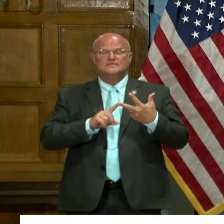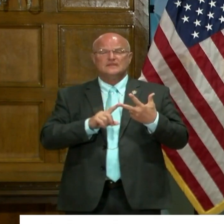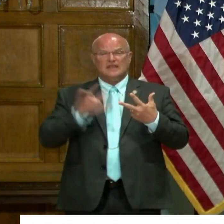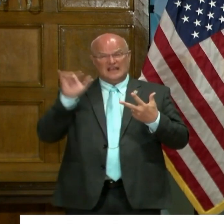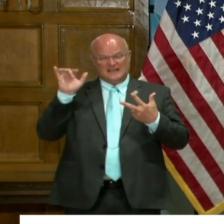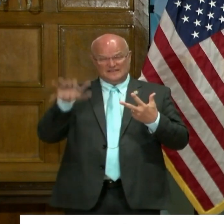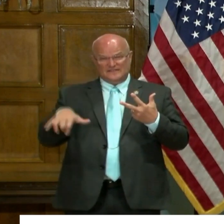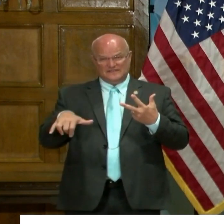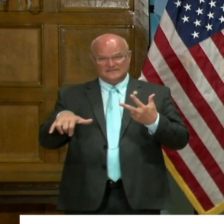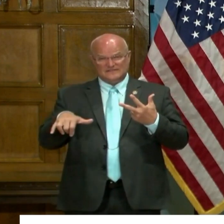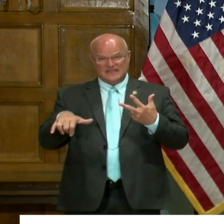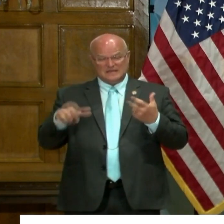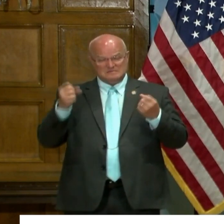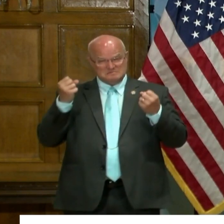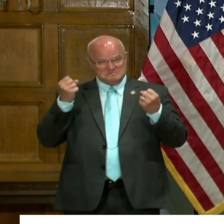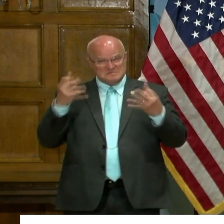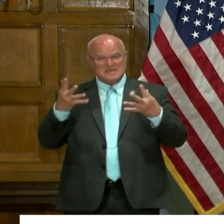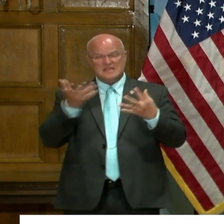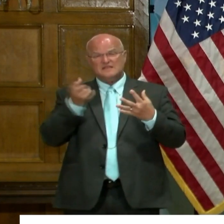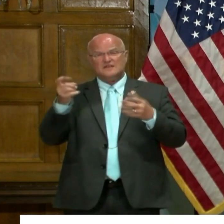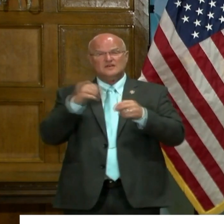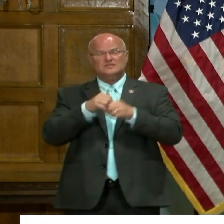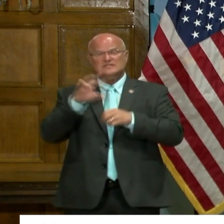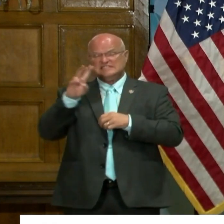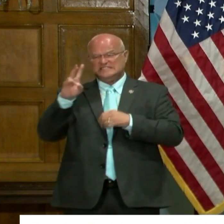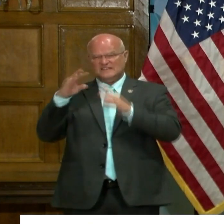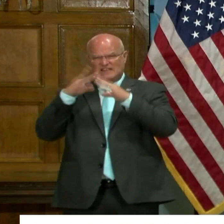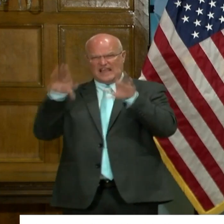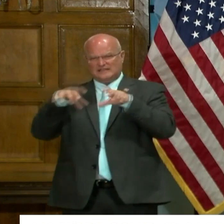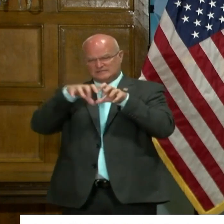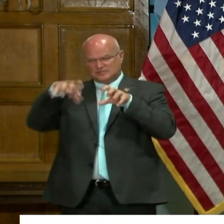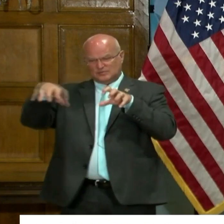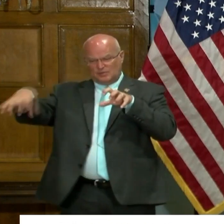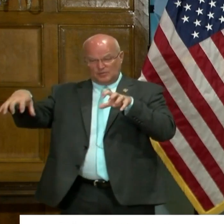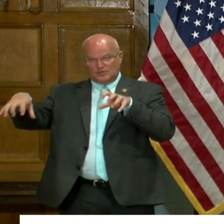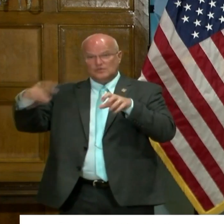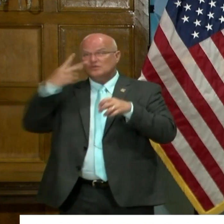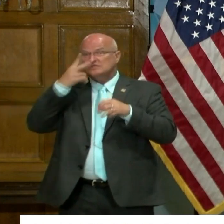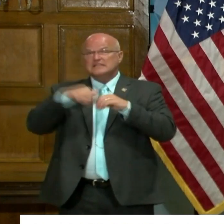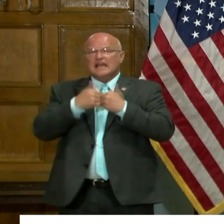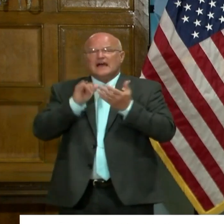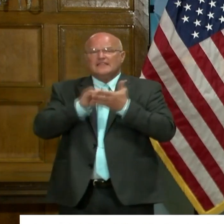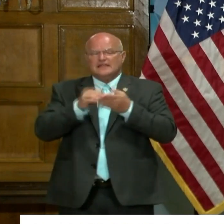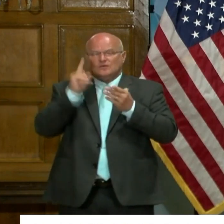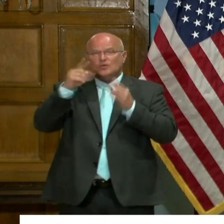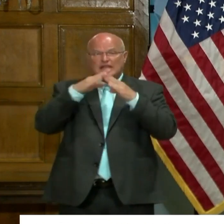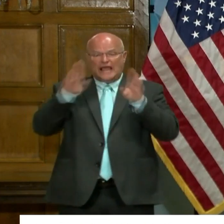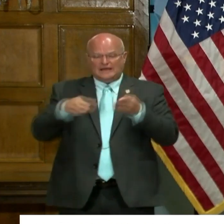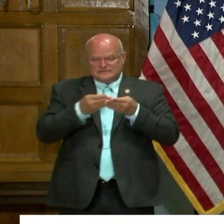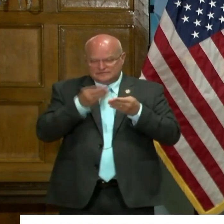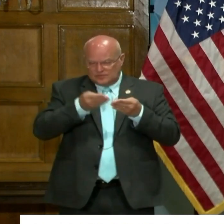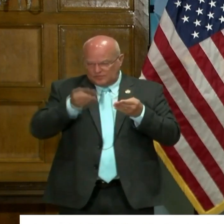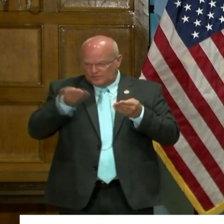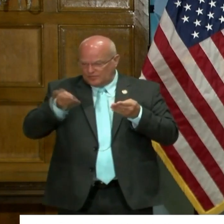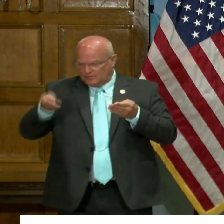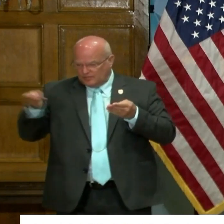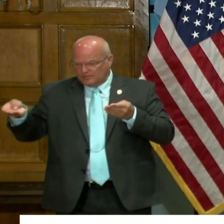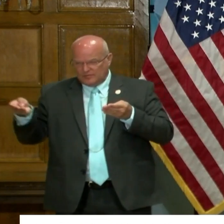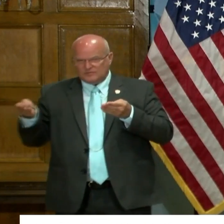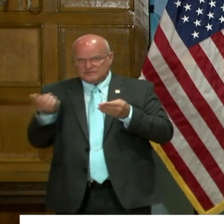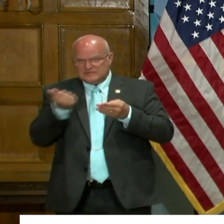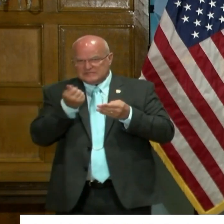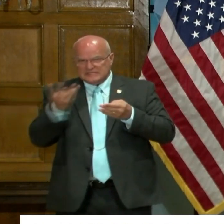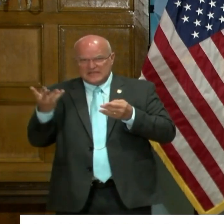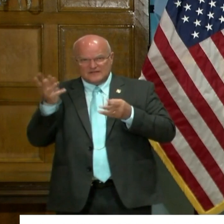Of those, a large number of those were in 7 households. So you can see how one household can impact